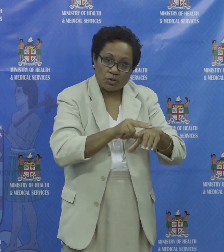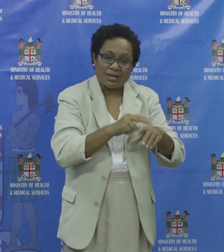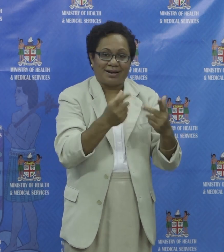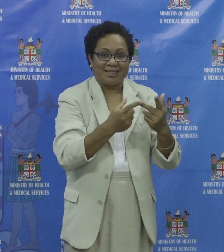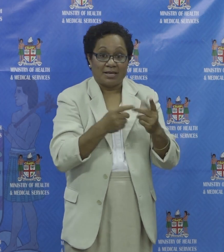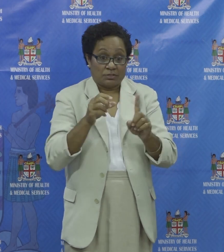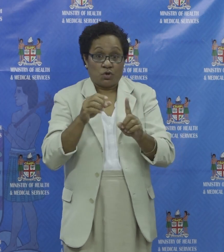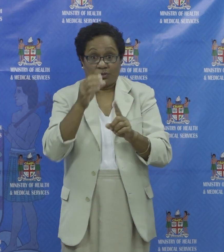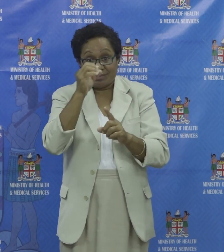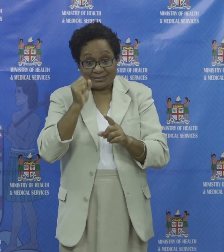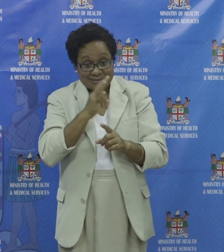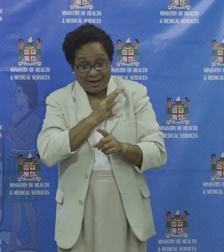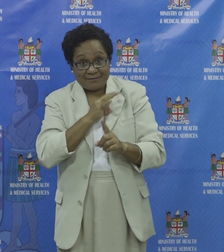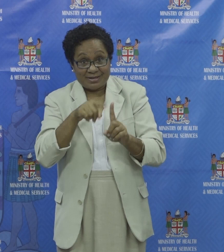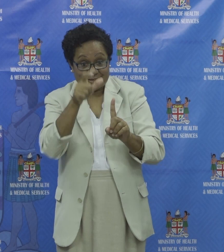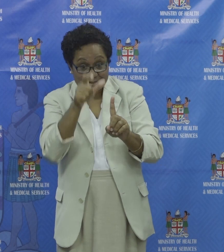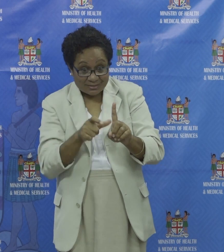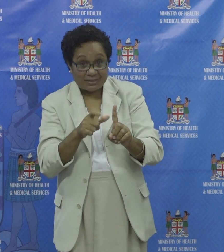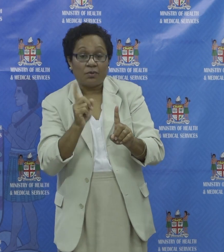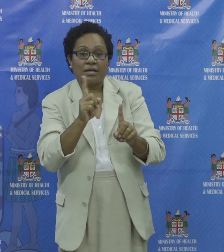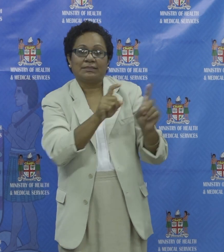bubble and was housed at the Holiday Inn.